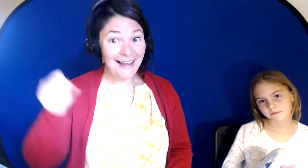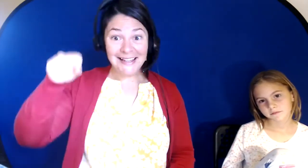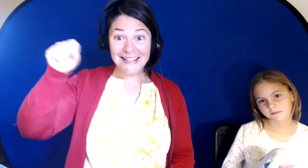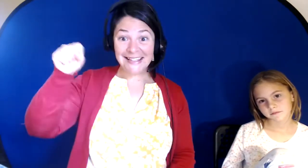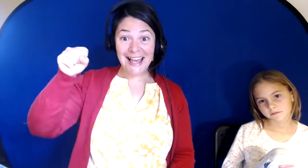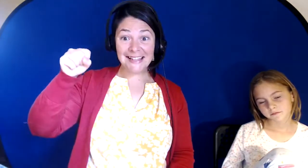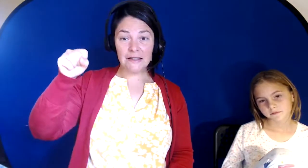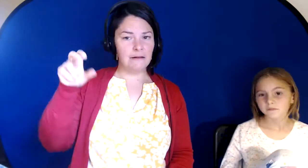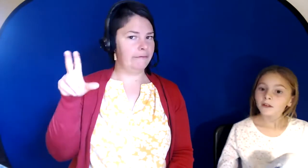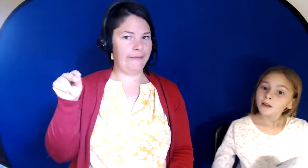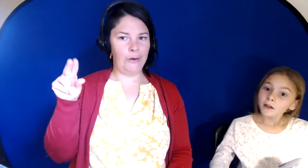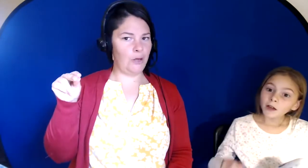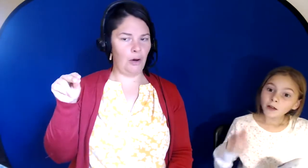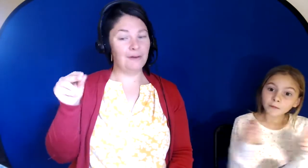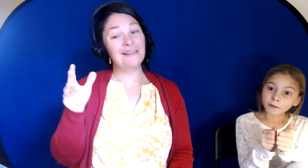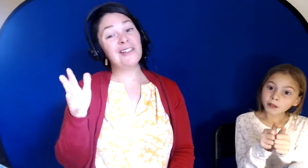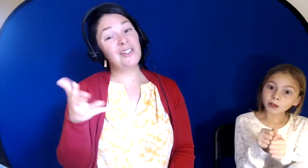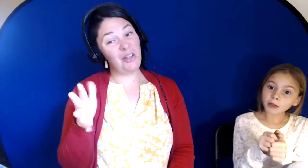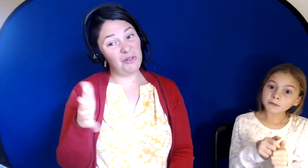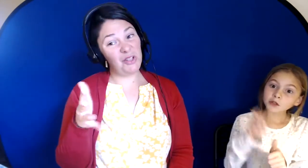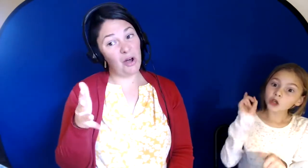Yes, yes? No, no. So-so.